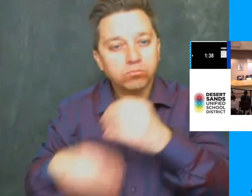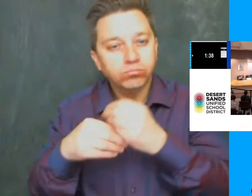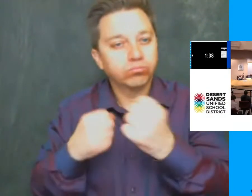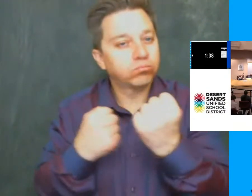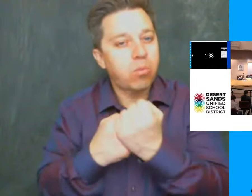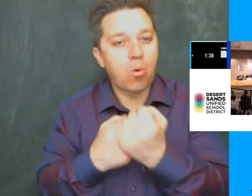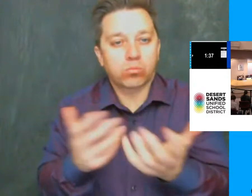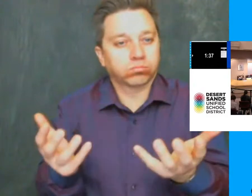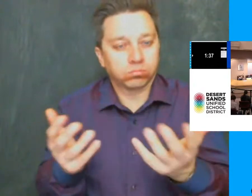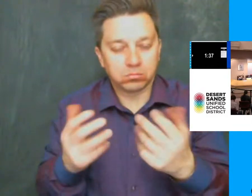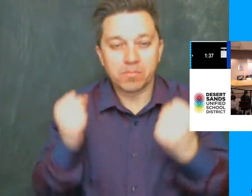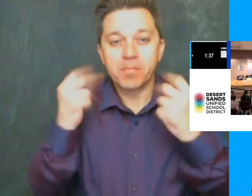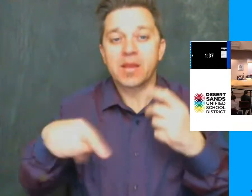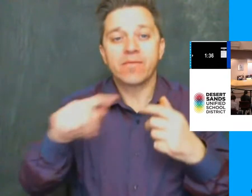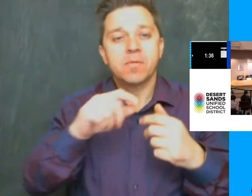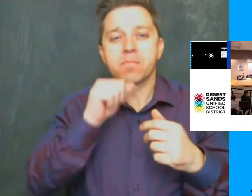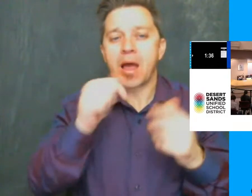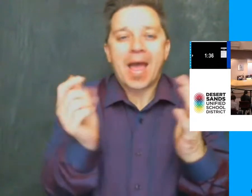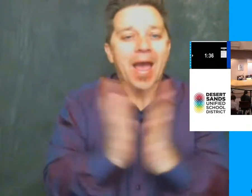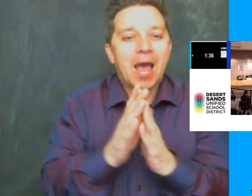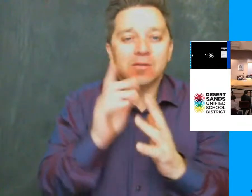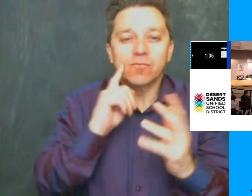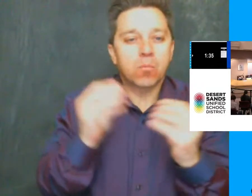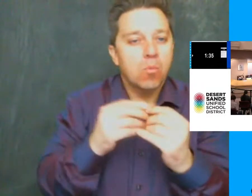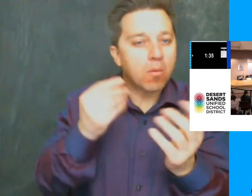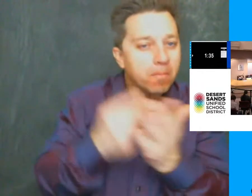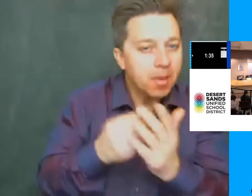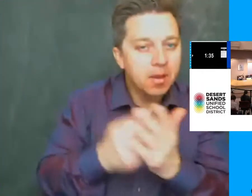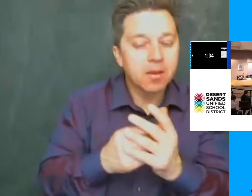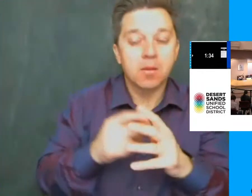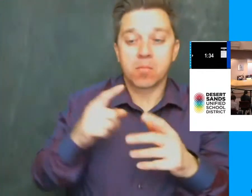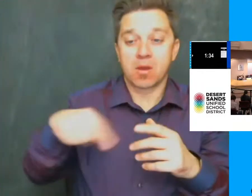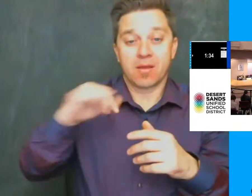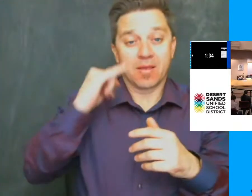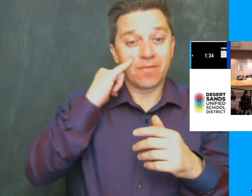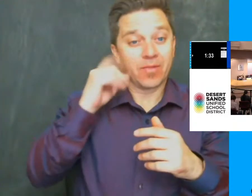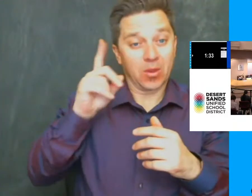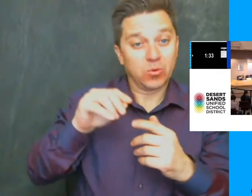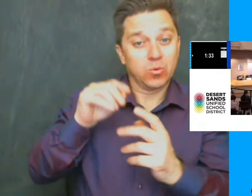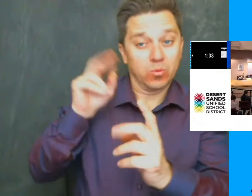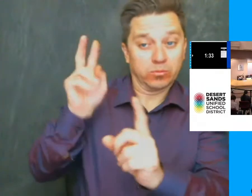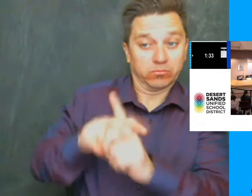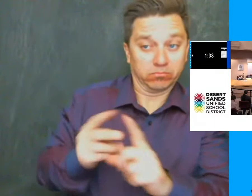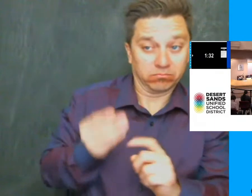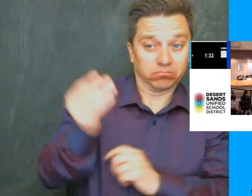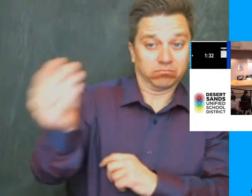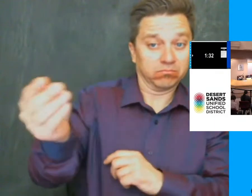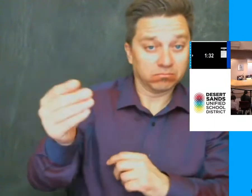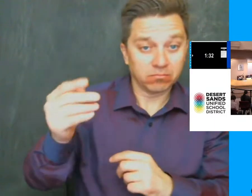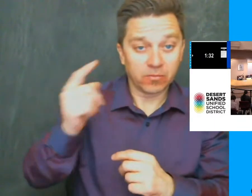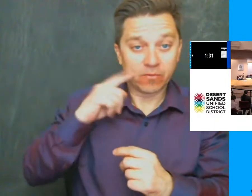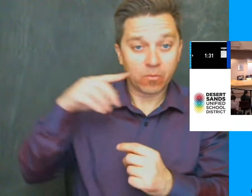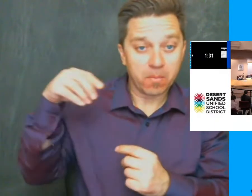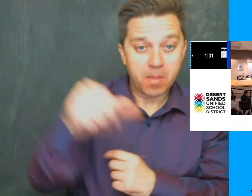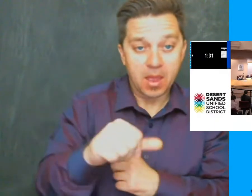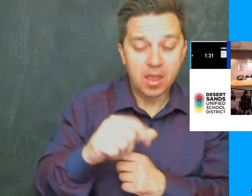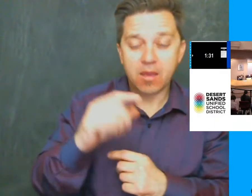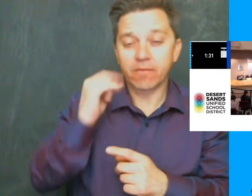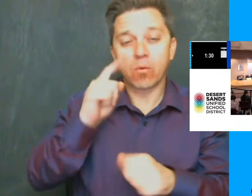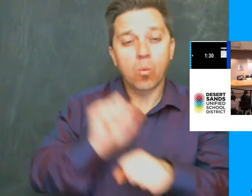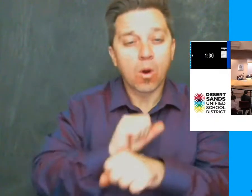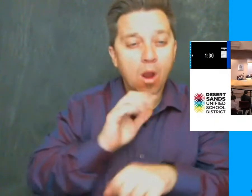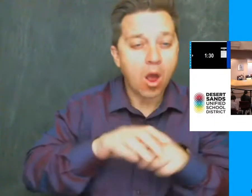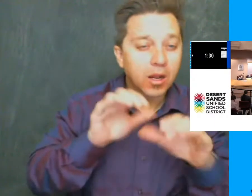Many without asking for compensation. For those that do submit compensation, such as working out of class or